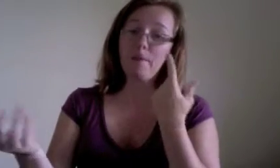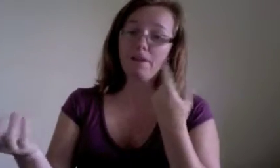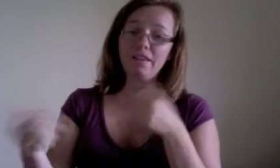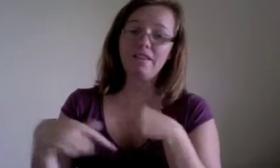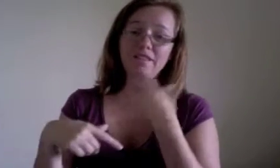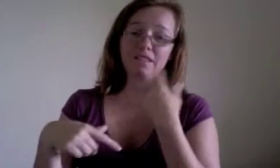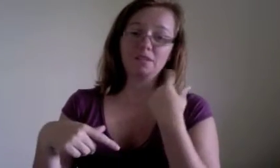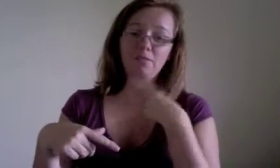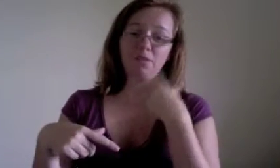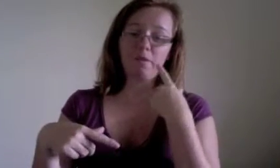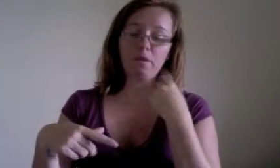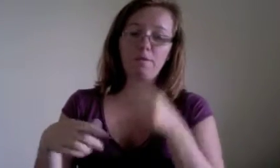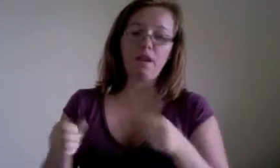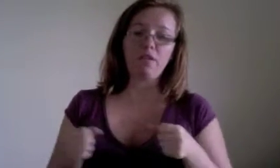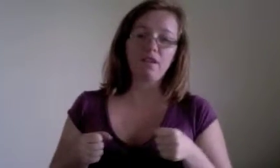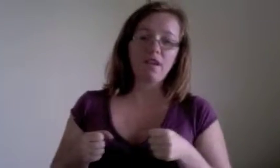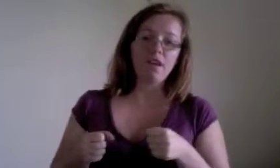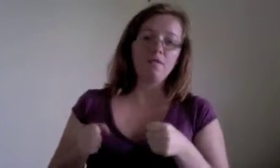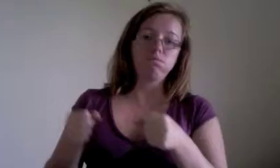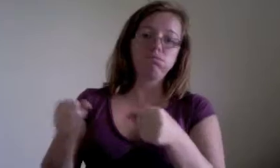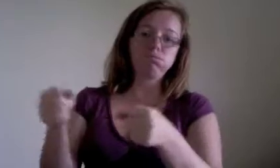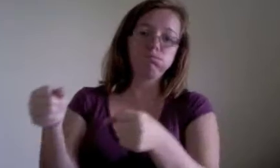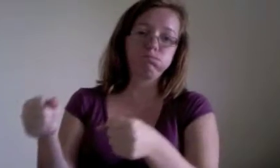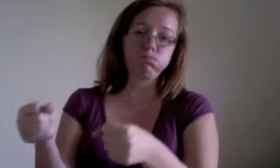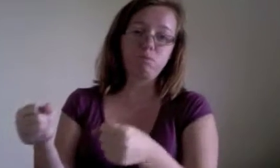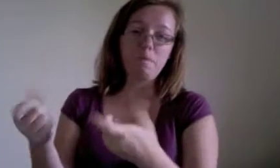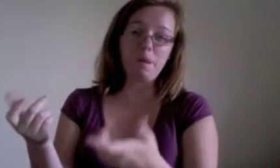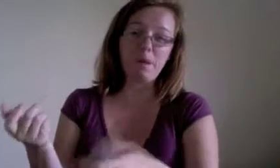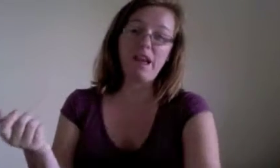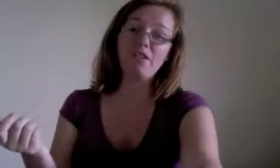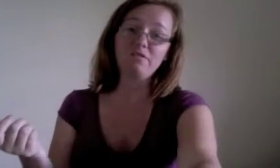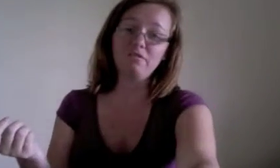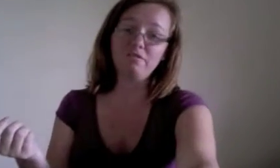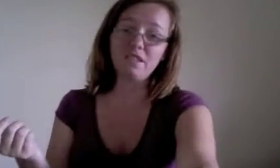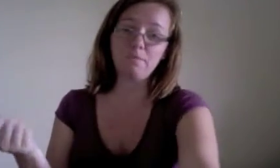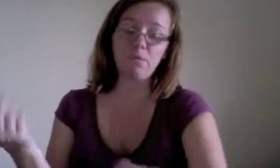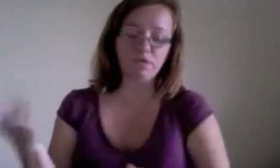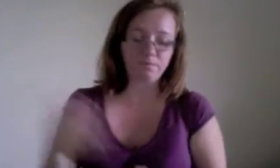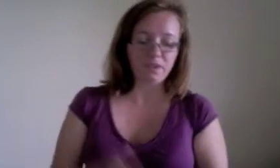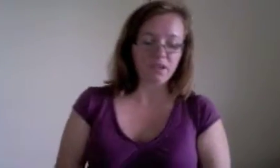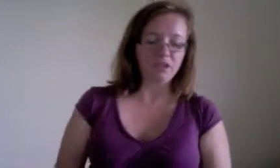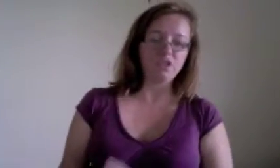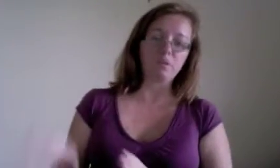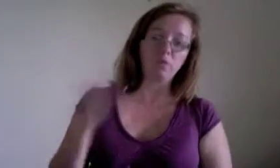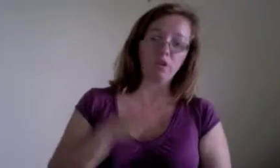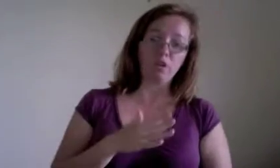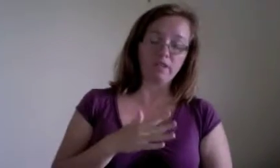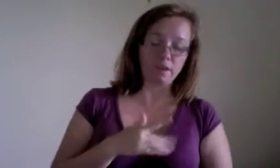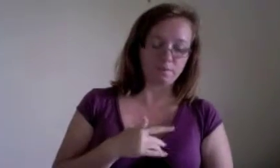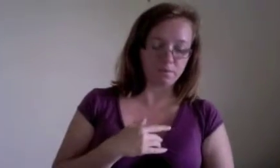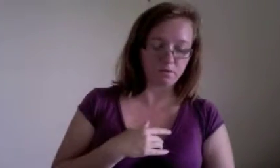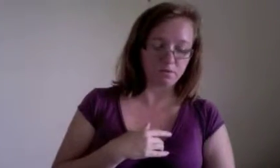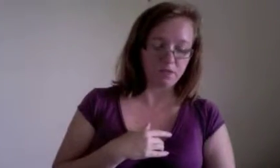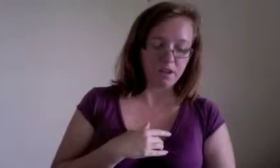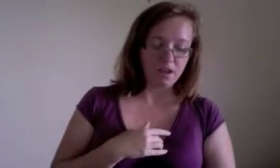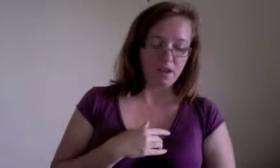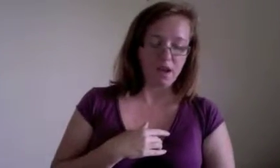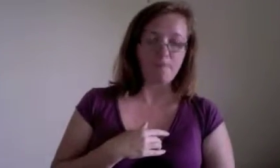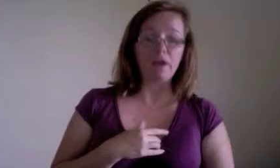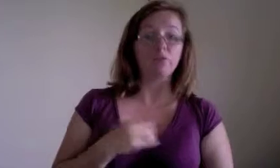apparently this little thing with your mouth, the blowing out is important. And she said we're going to go over that soon. And